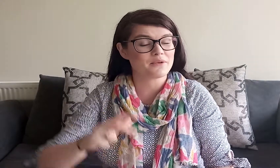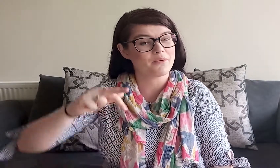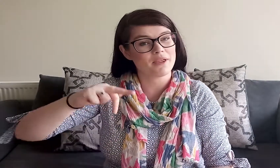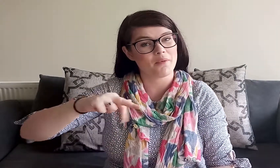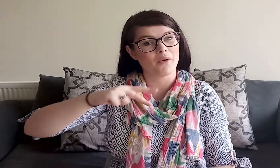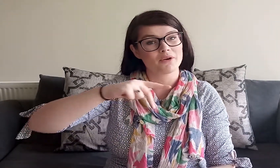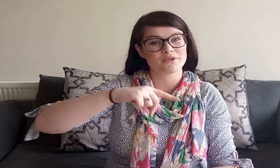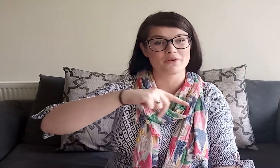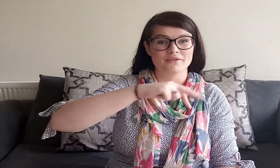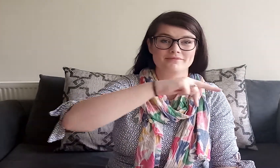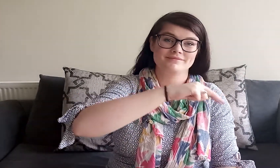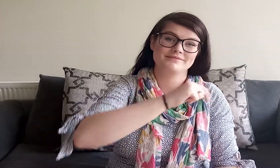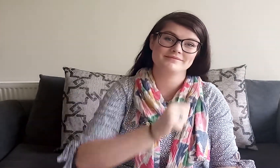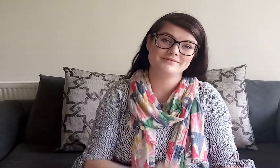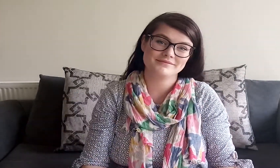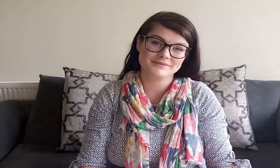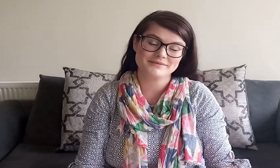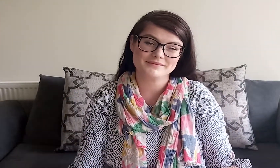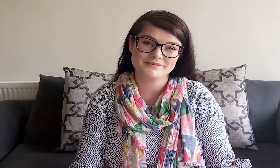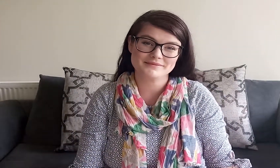they walked on.